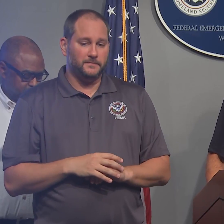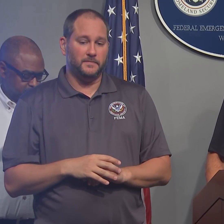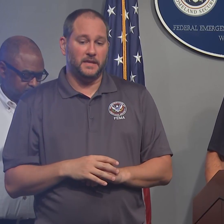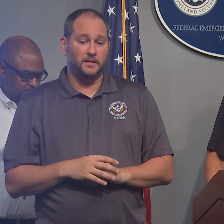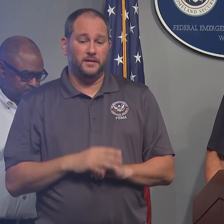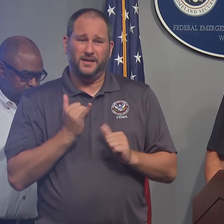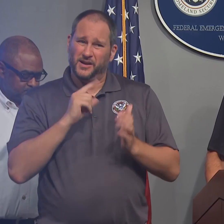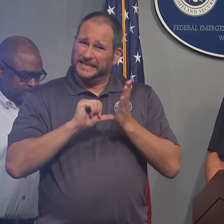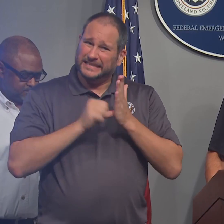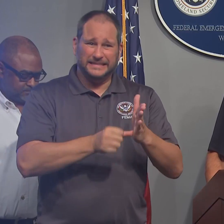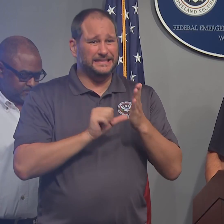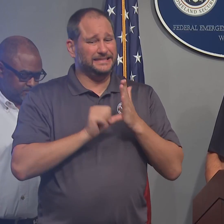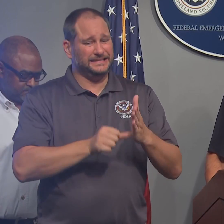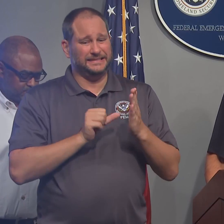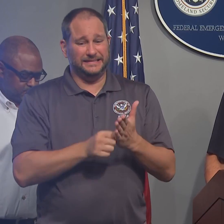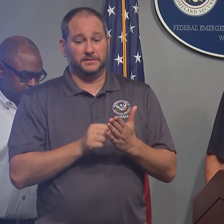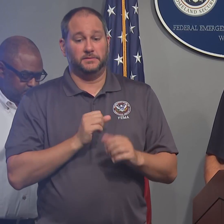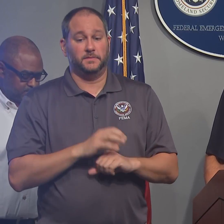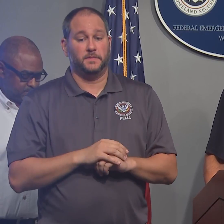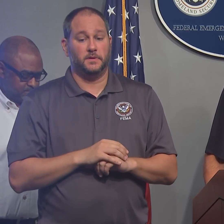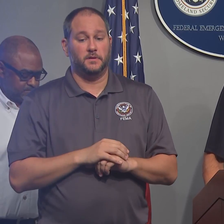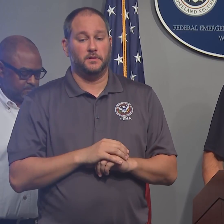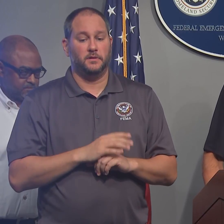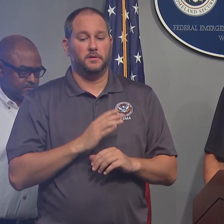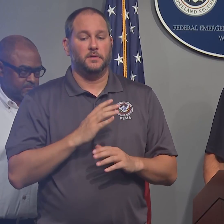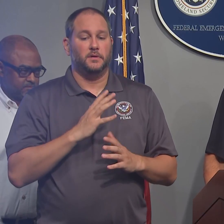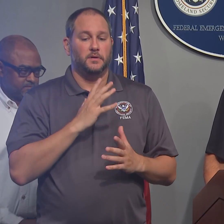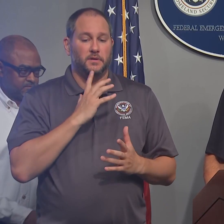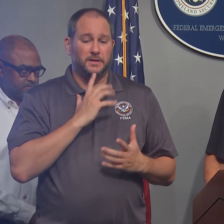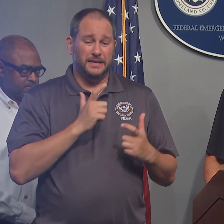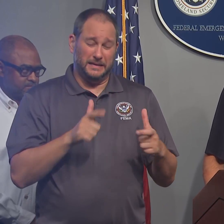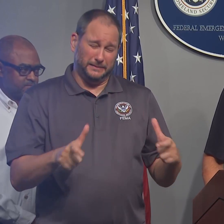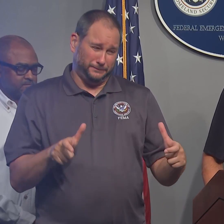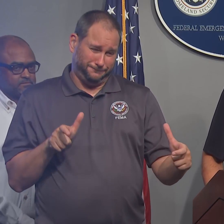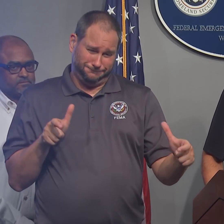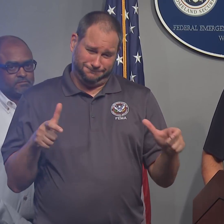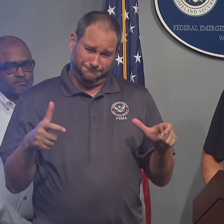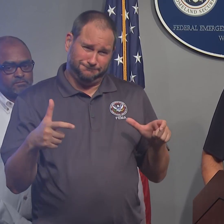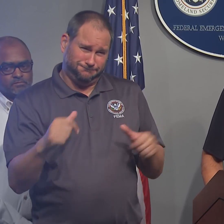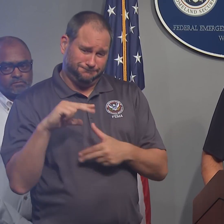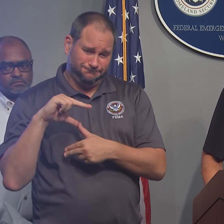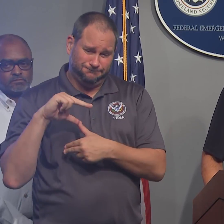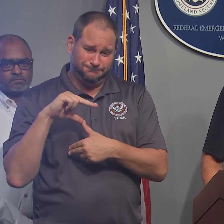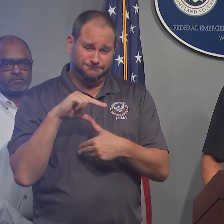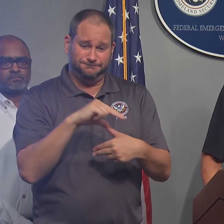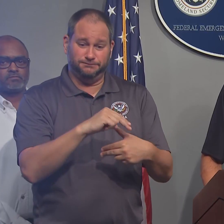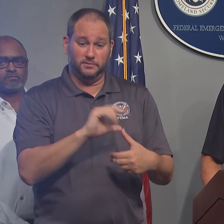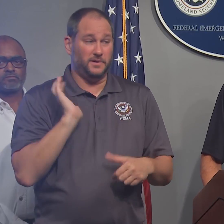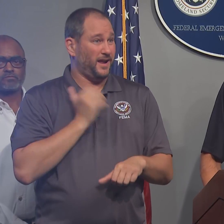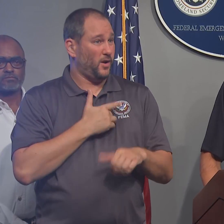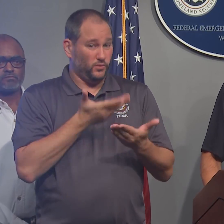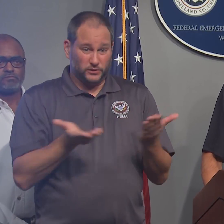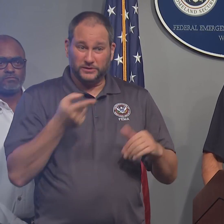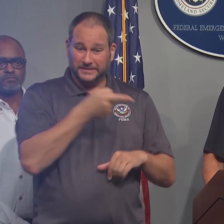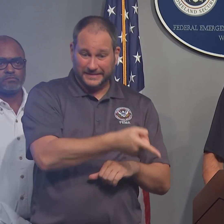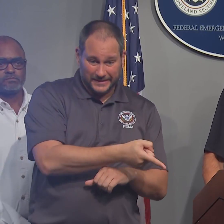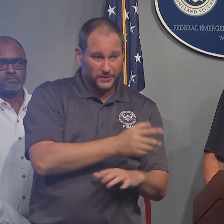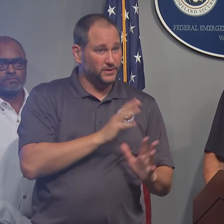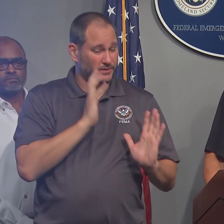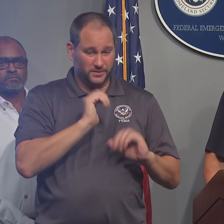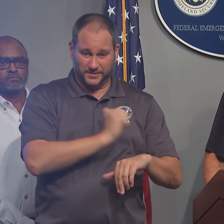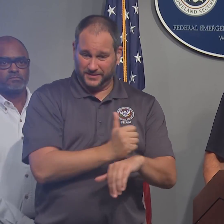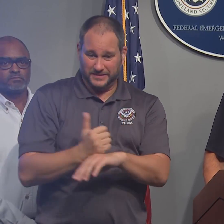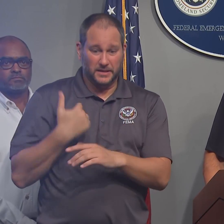significant event. Our resources will be stretched. If you're fortunate enough not to be impacted, we would like to have